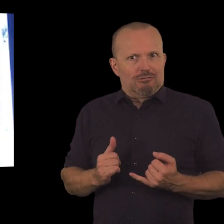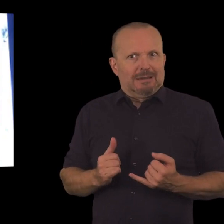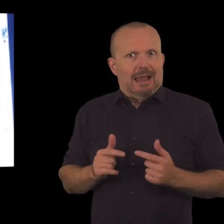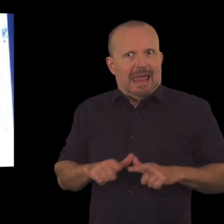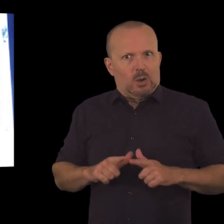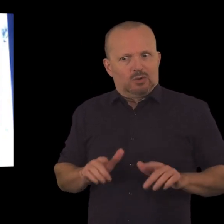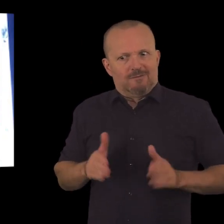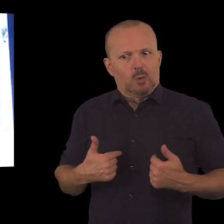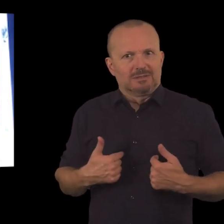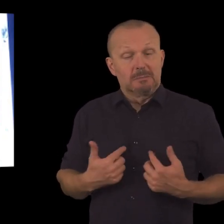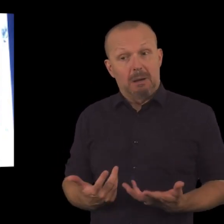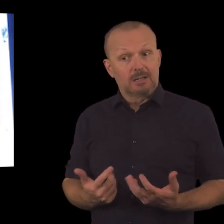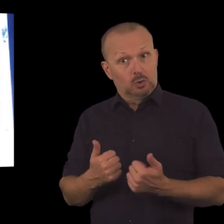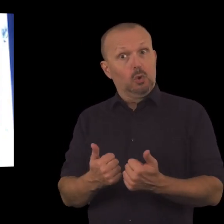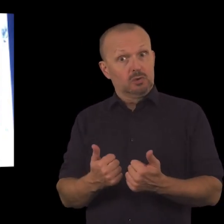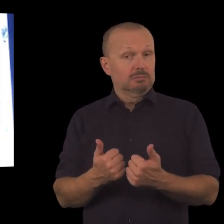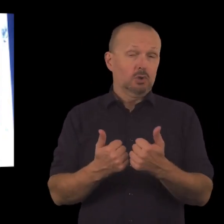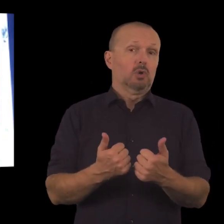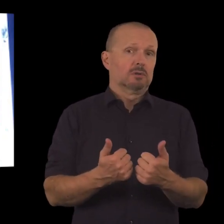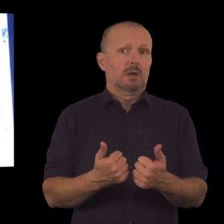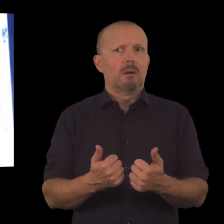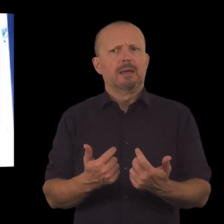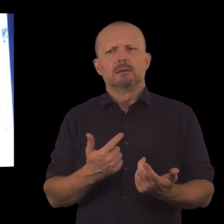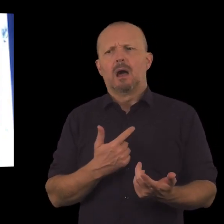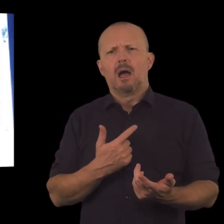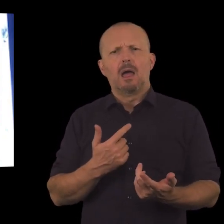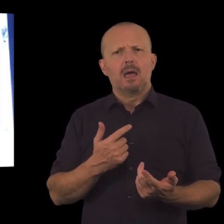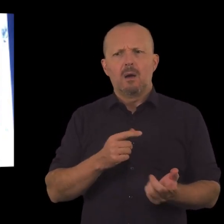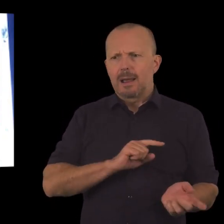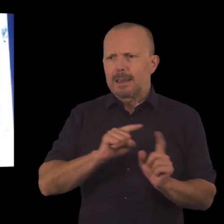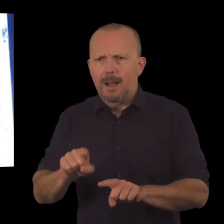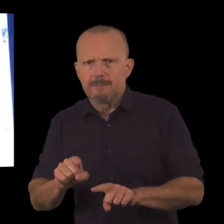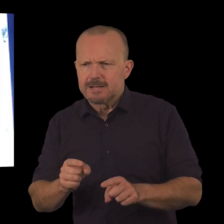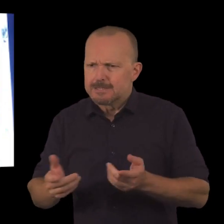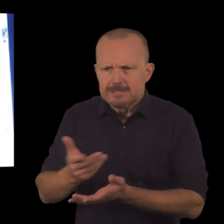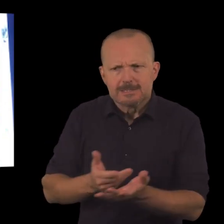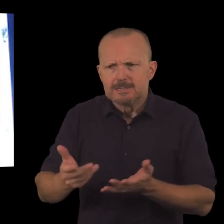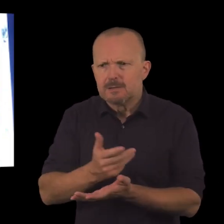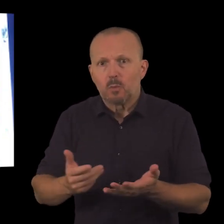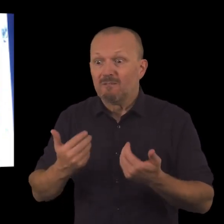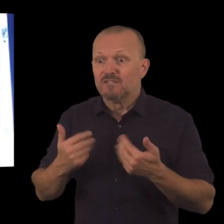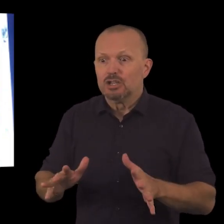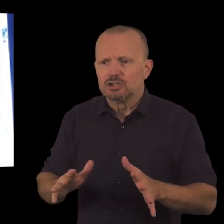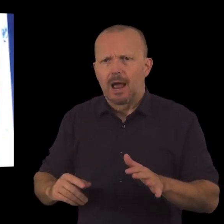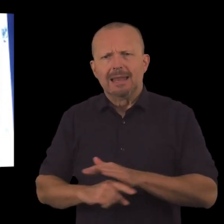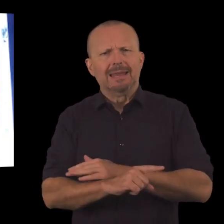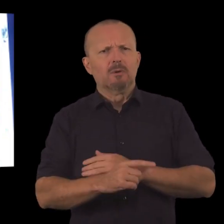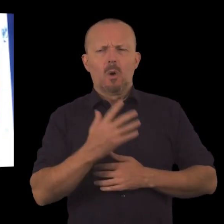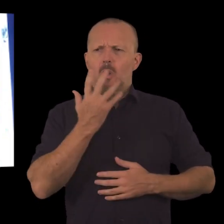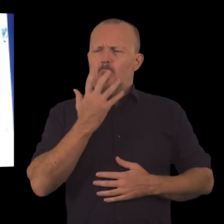verbal. But, you know, it's good. It's good. I mean, I come out every week amazed at what we've done.